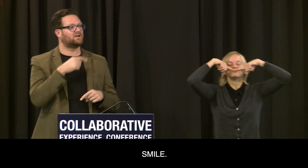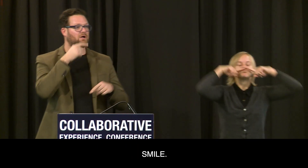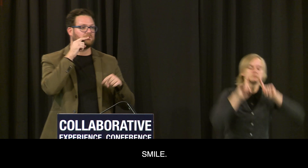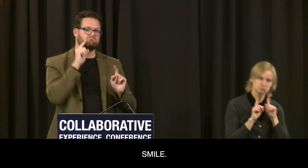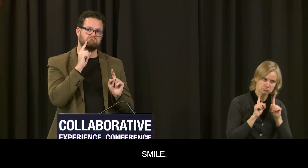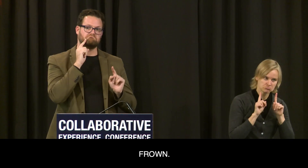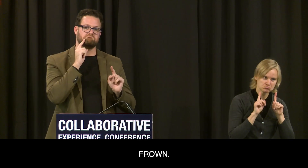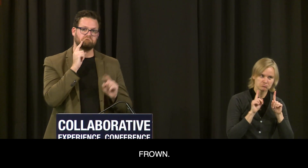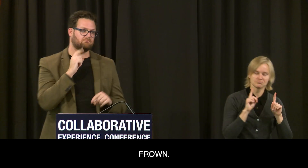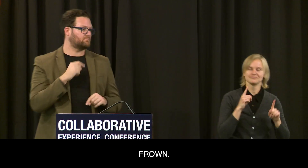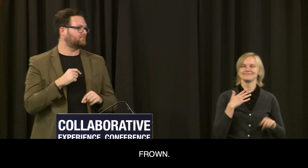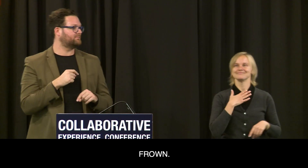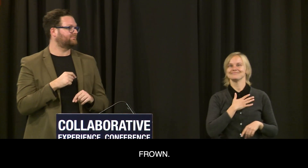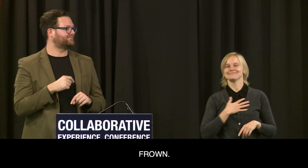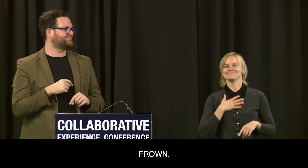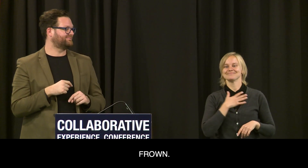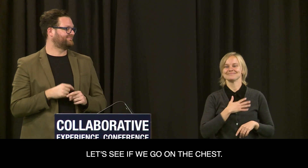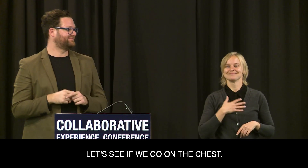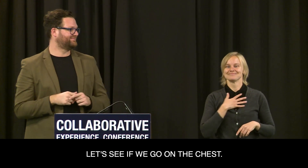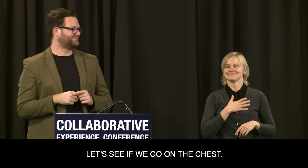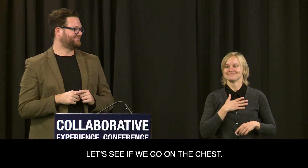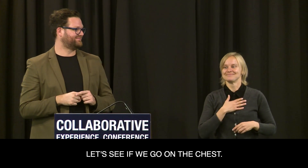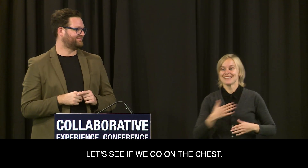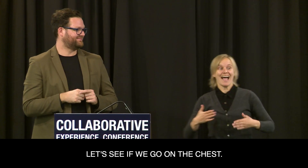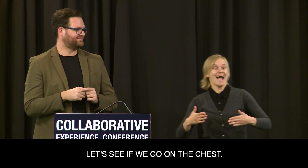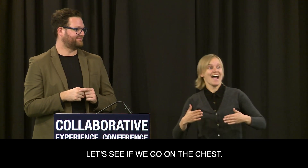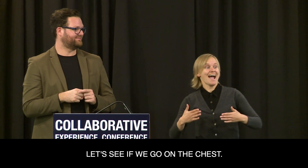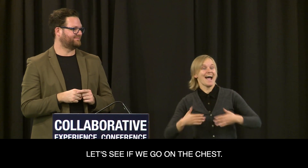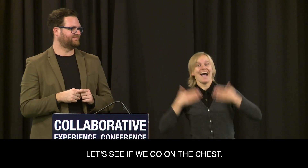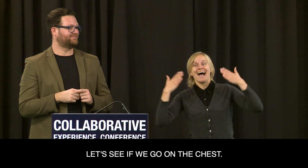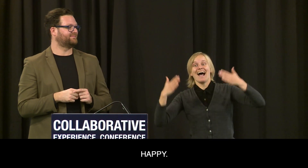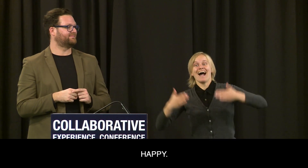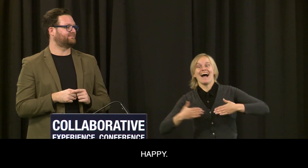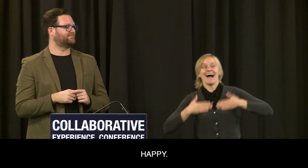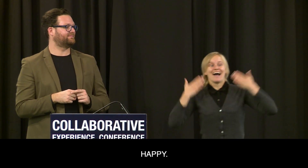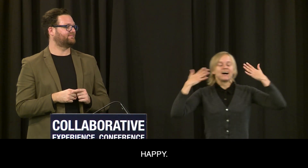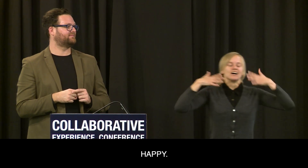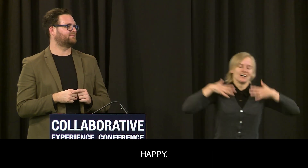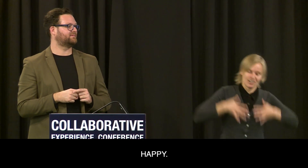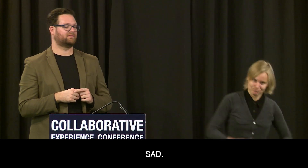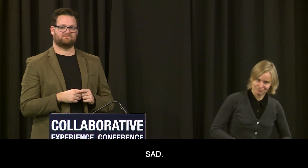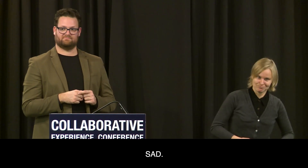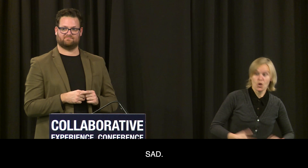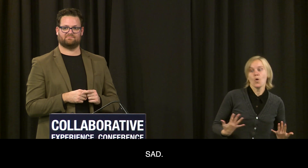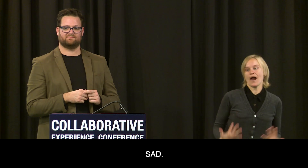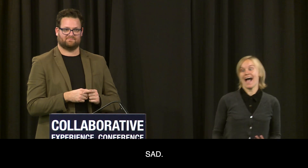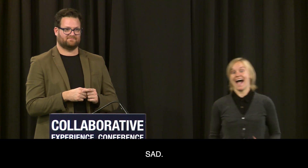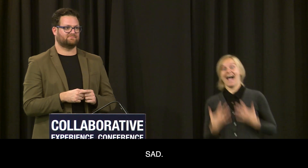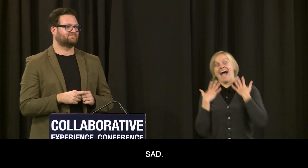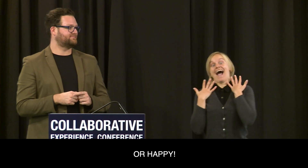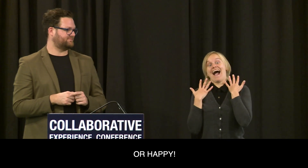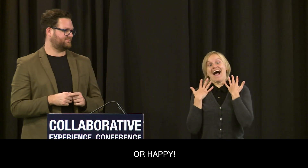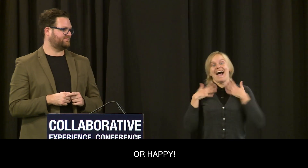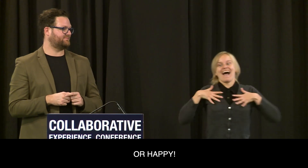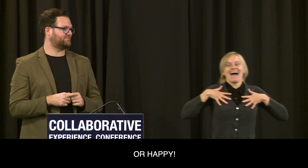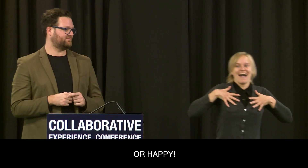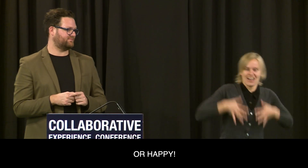Smile, frown. Let's see what we go on the chest. Happy, sad. Or